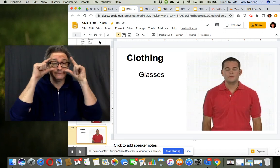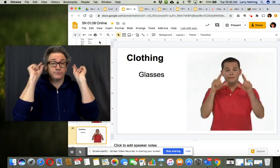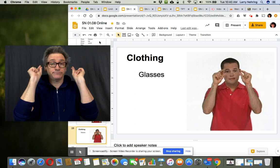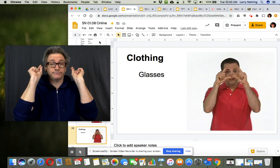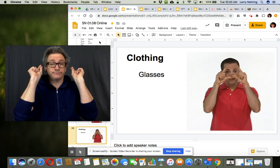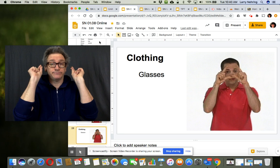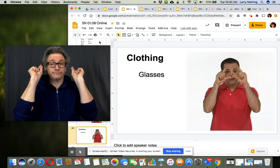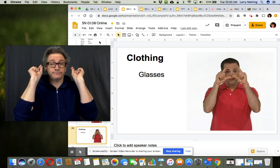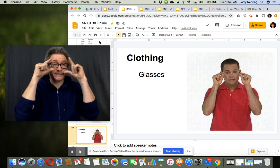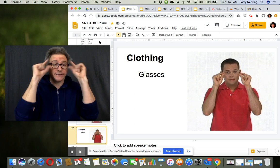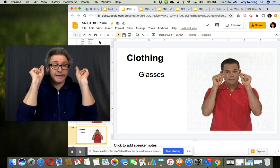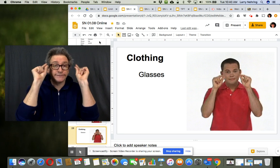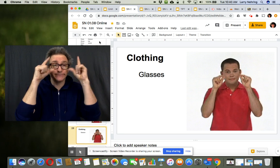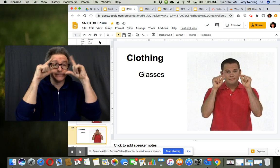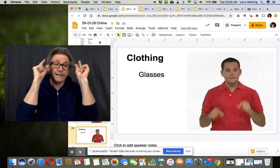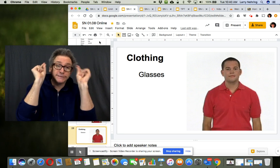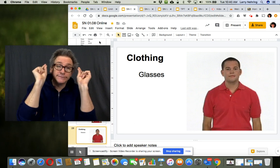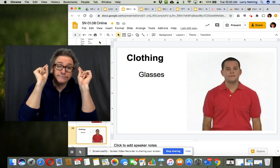Glasses.